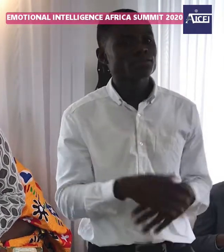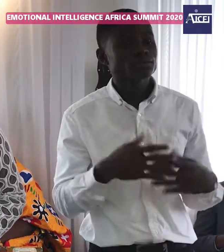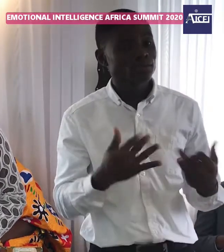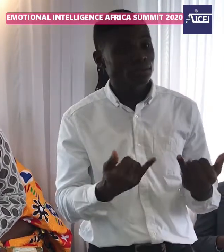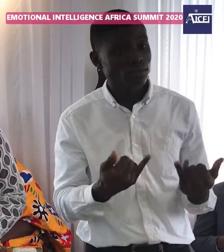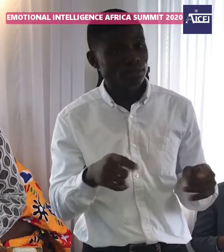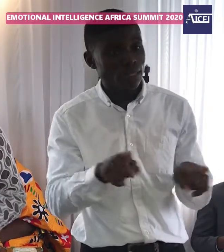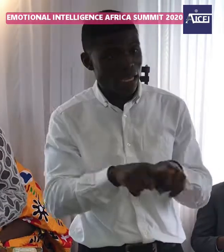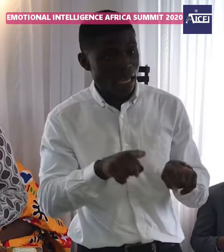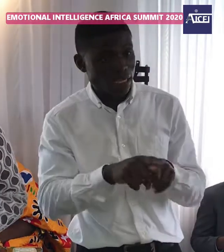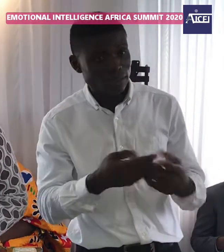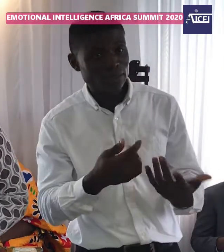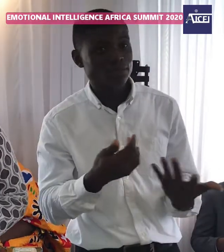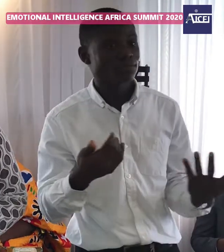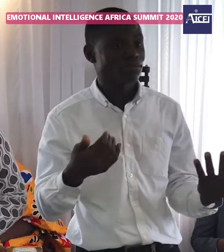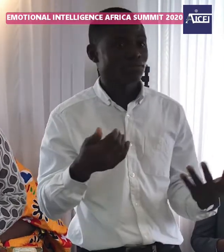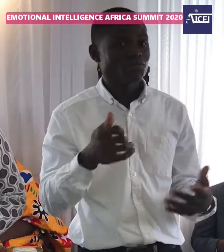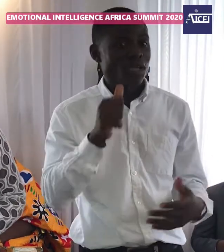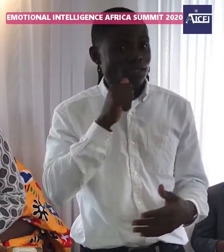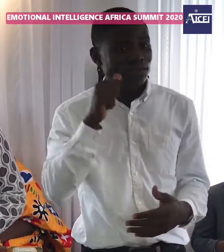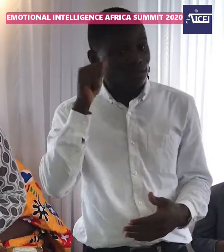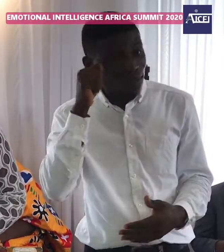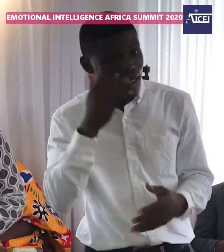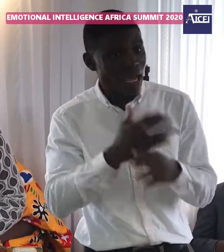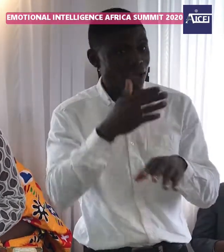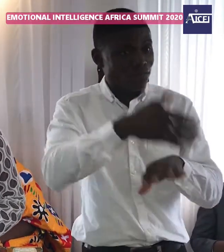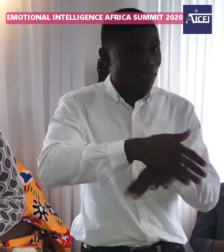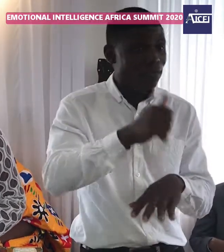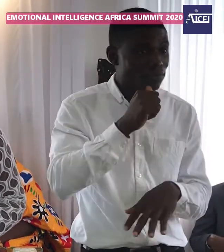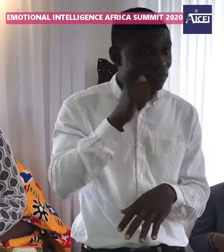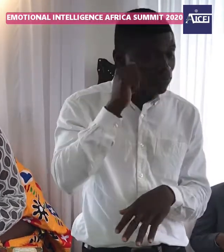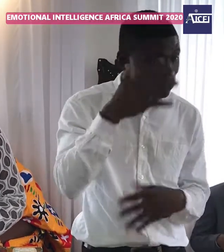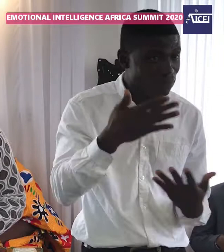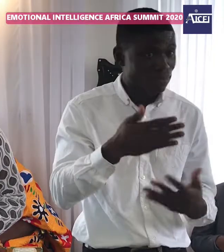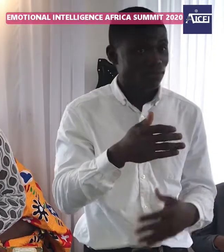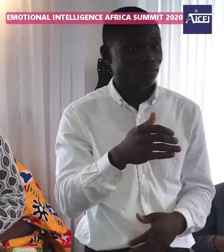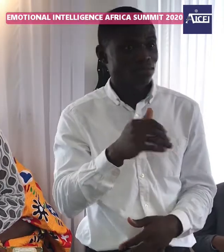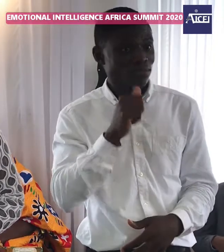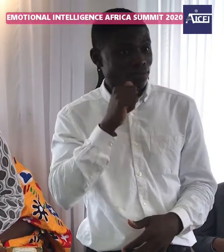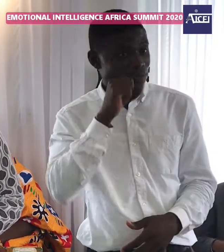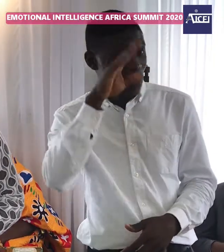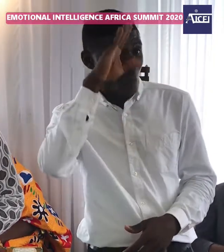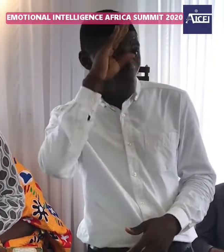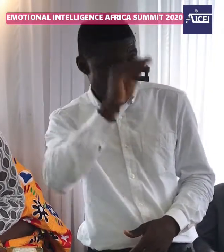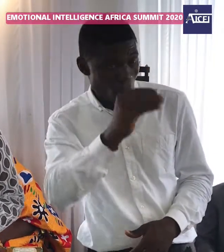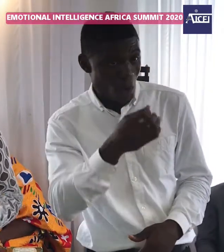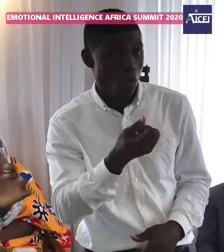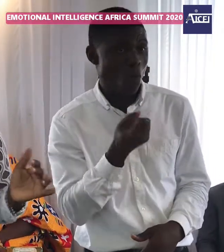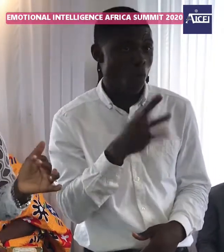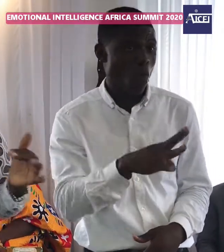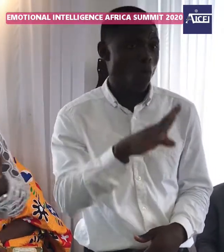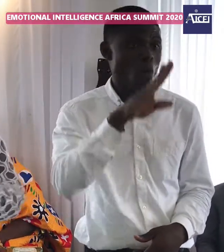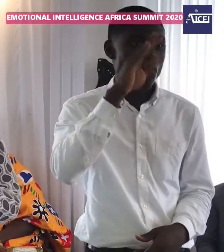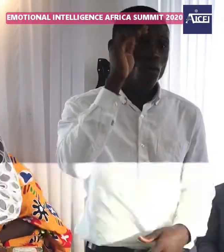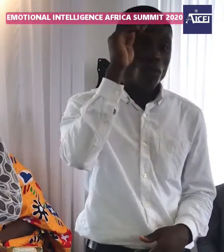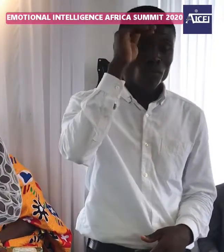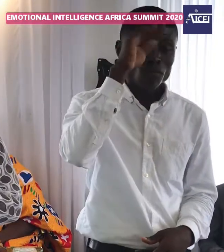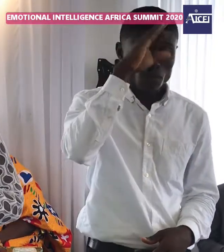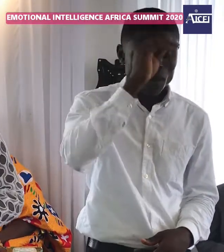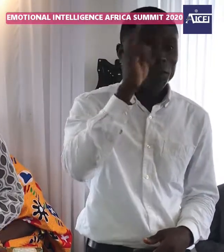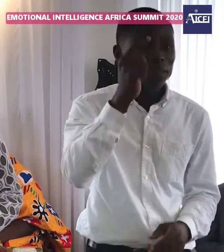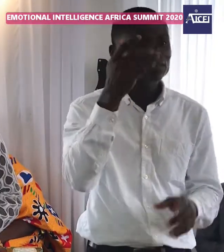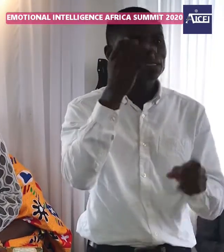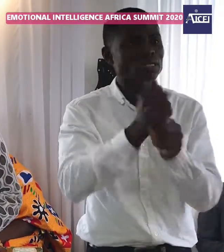Now, at adolescent and post-adolescent stages, the adolescent girl or boy is supposed to get an